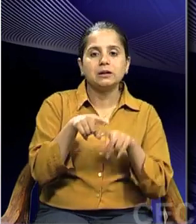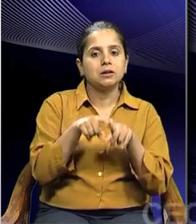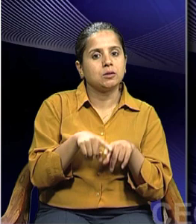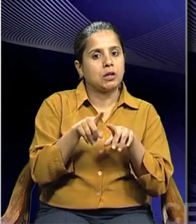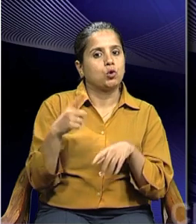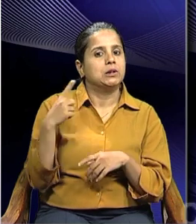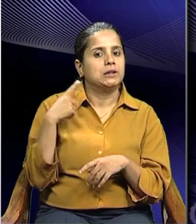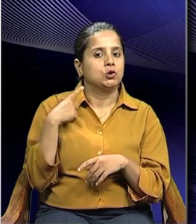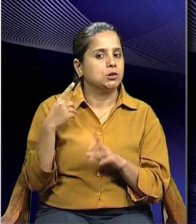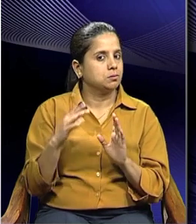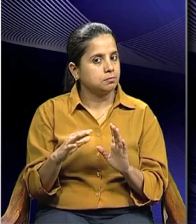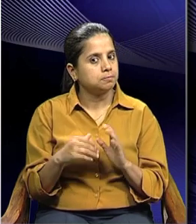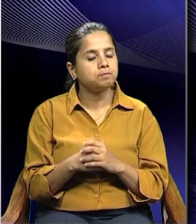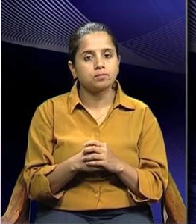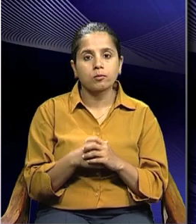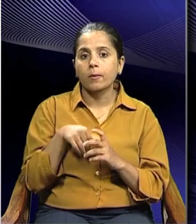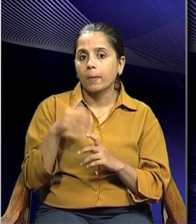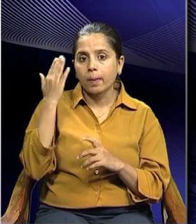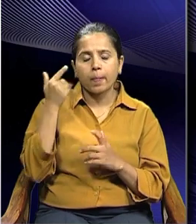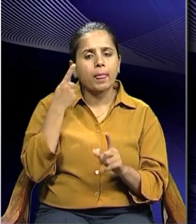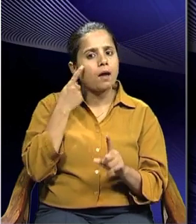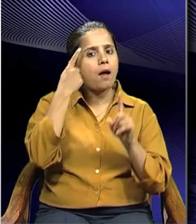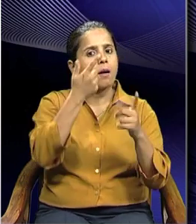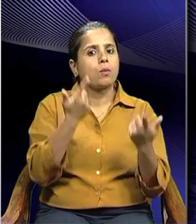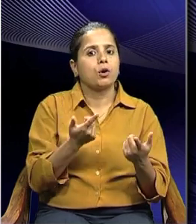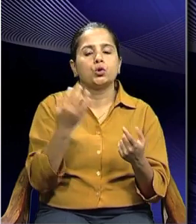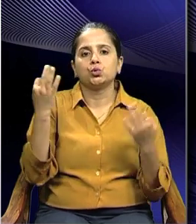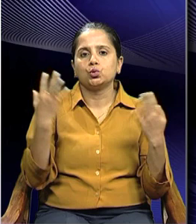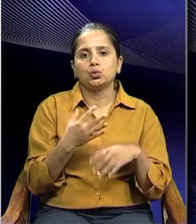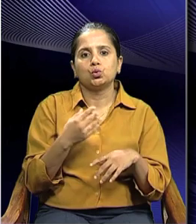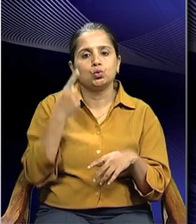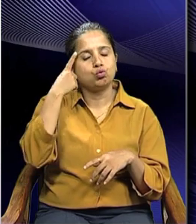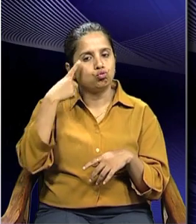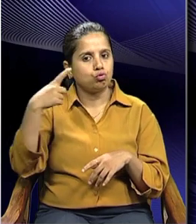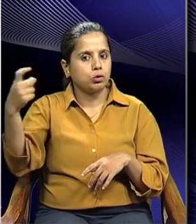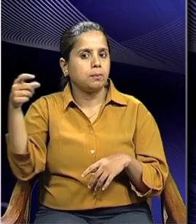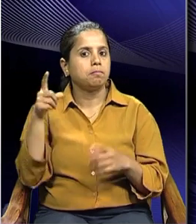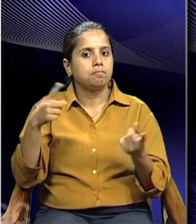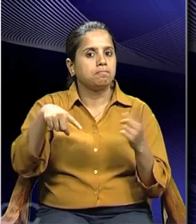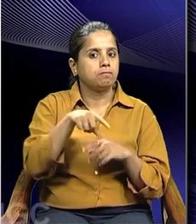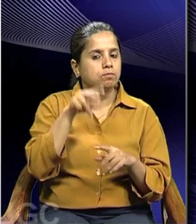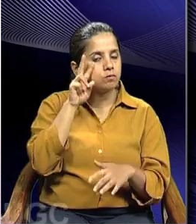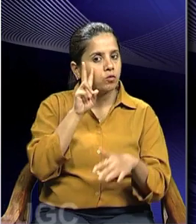the leadership, because the aim here is to create new dreams in consonance with the vision of the organization.